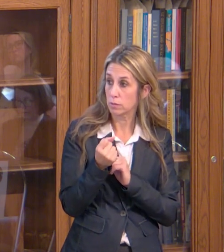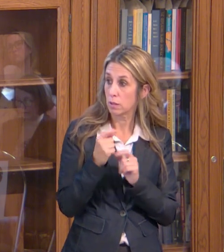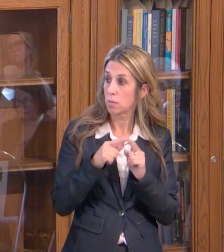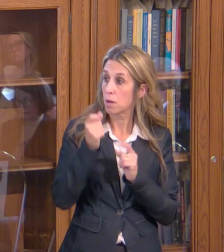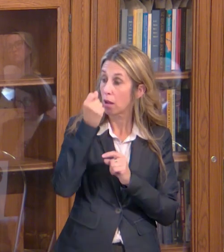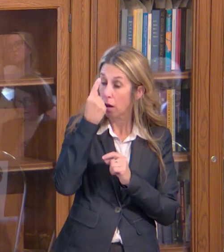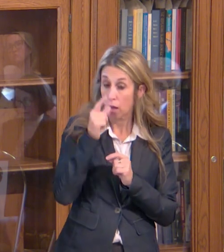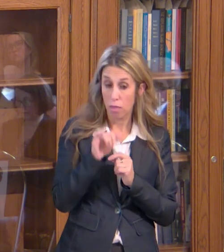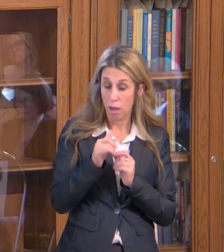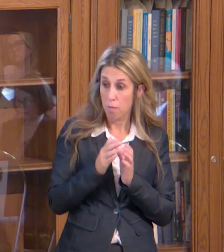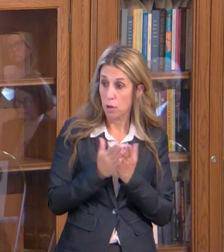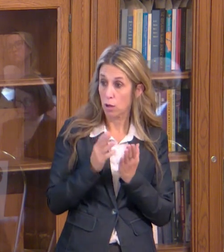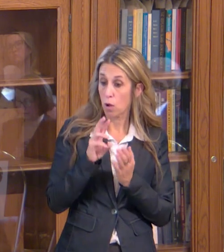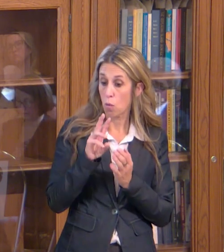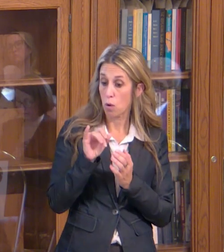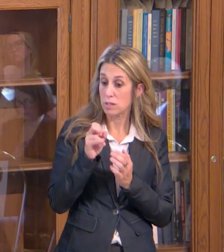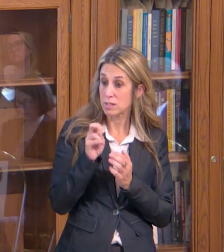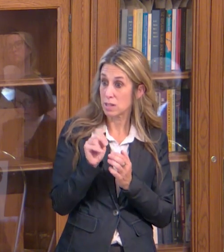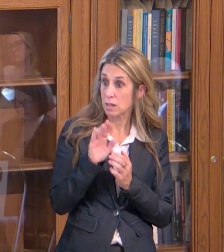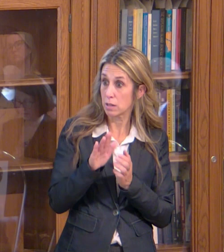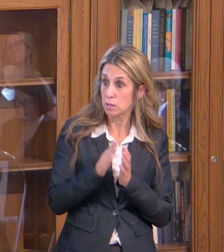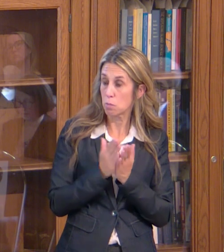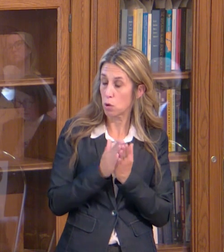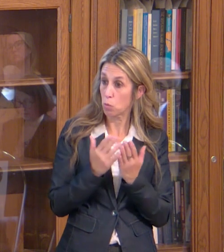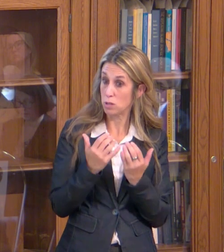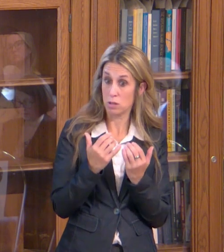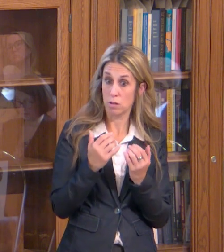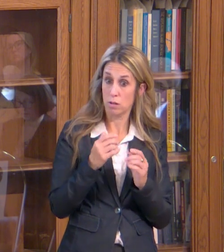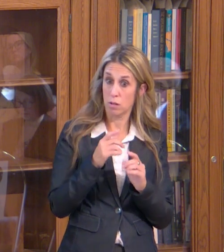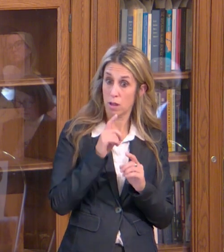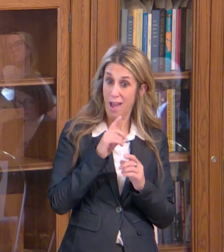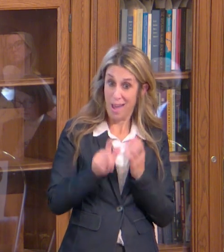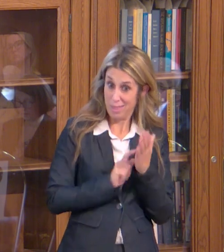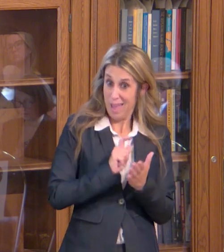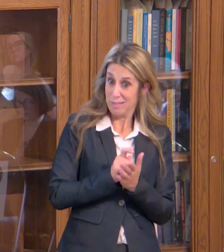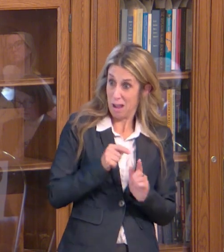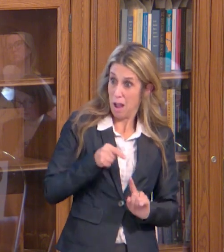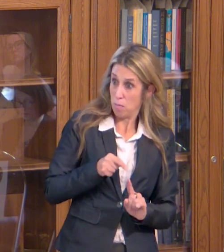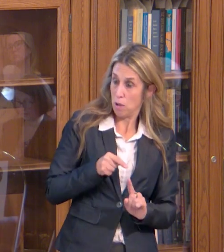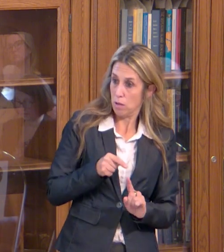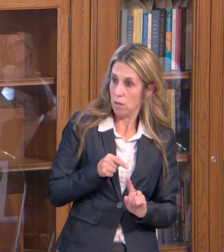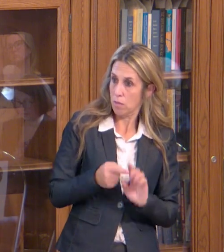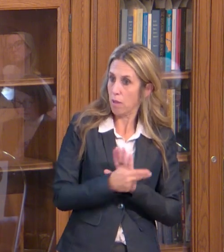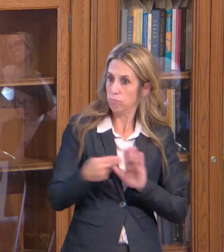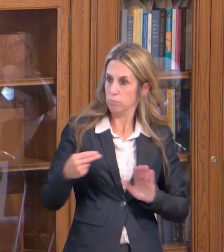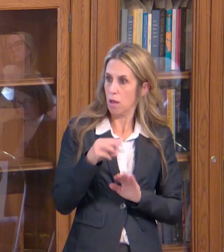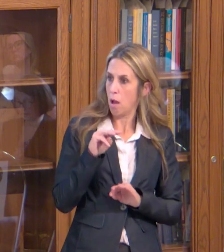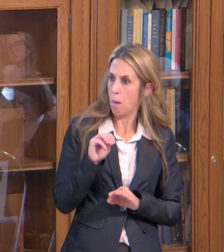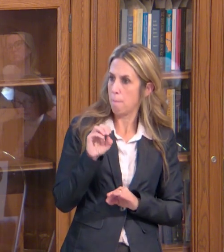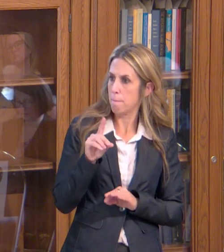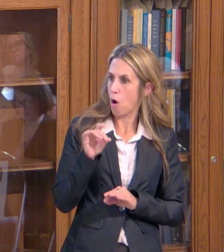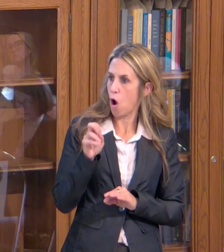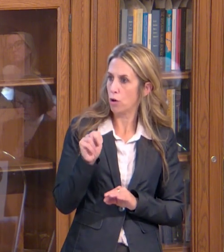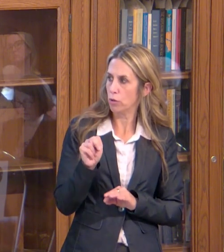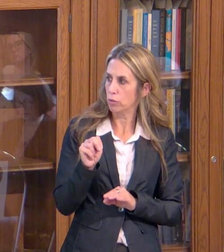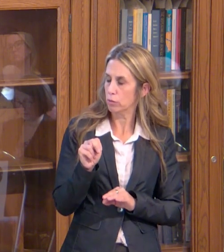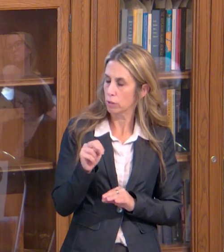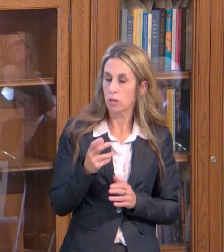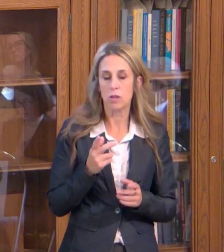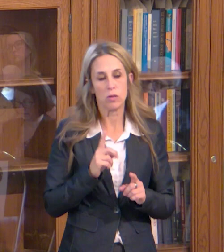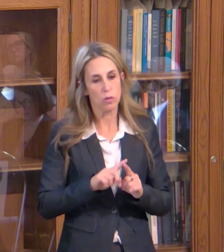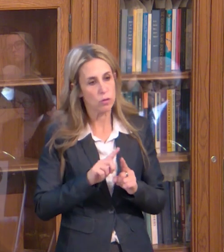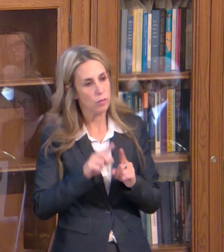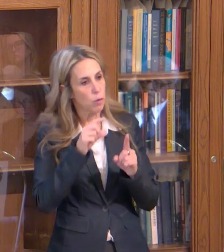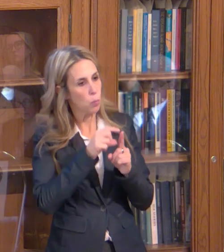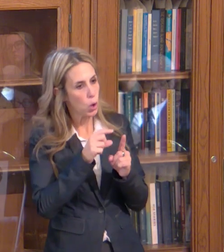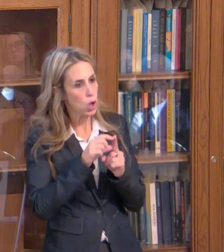but that book Woodson's book was distinctly modern for its time so this same criticism over words and style